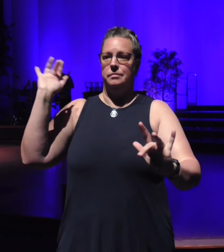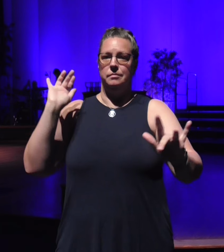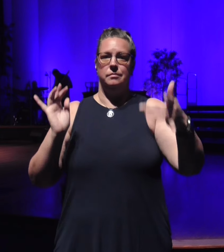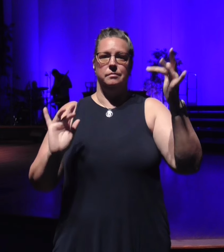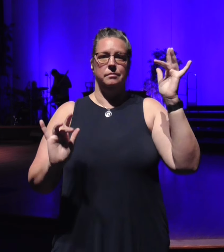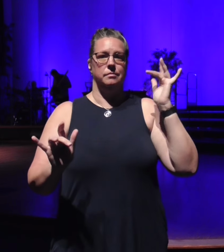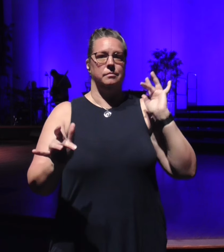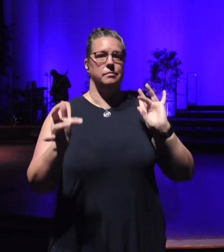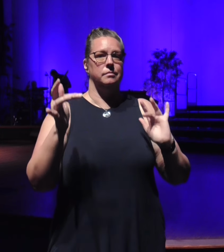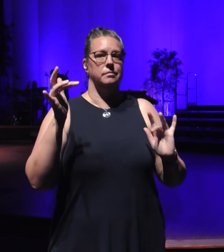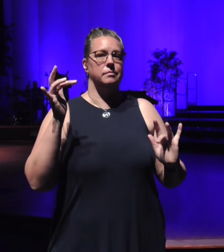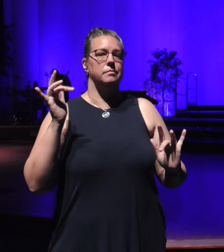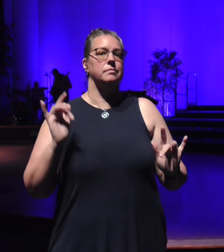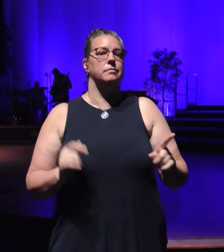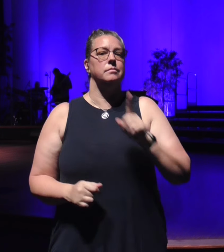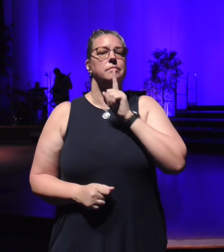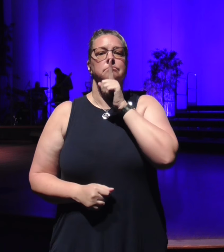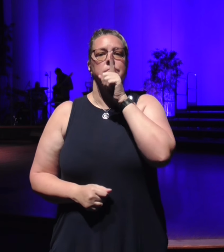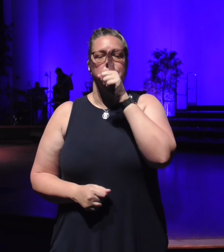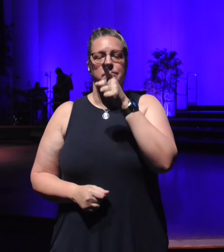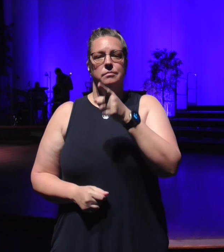each face.